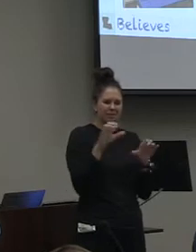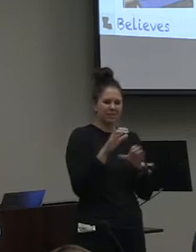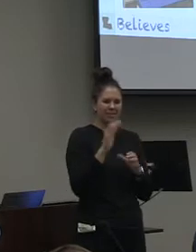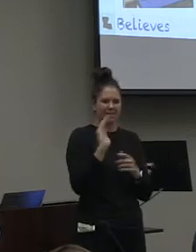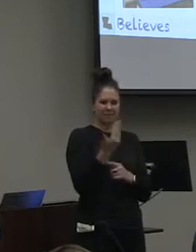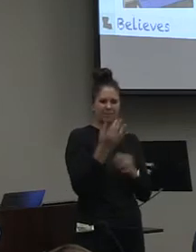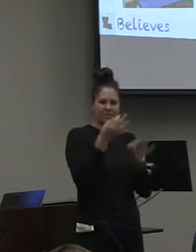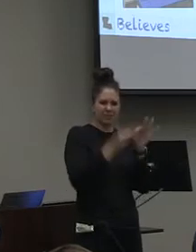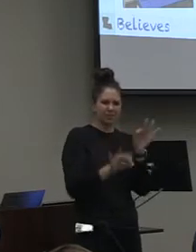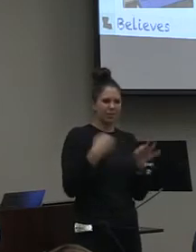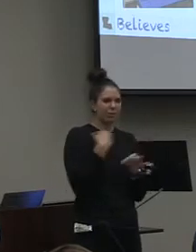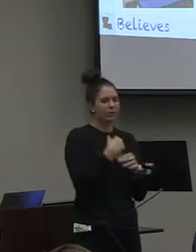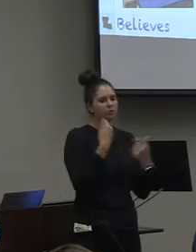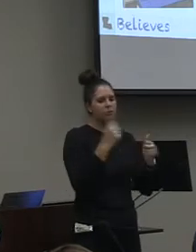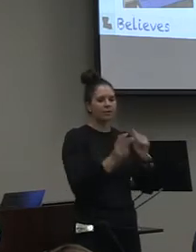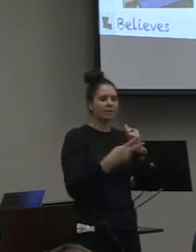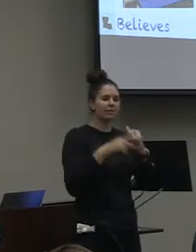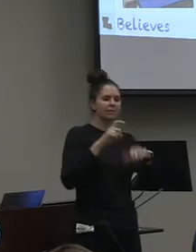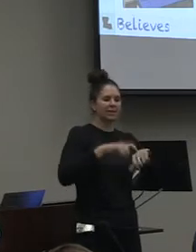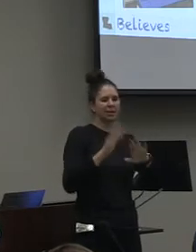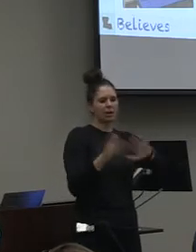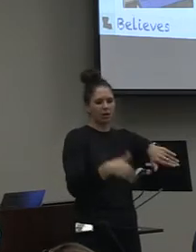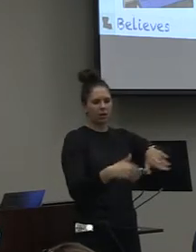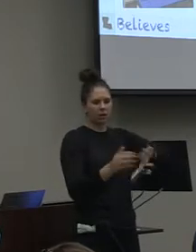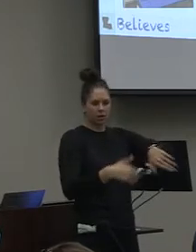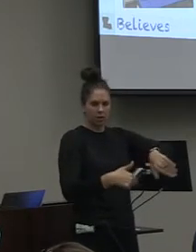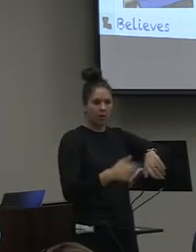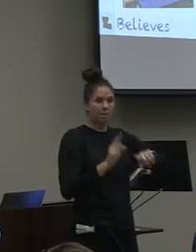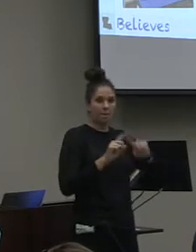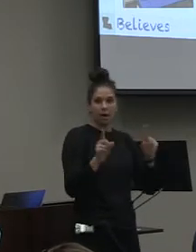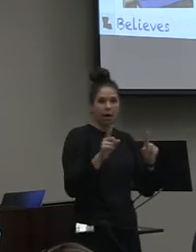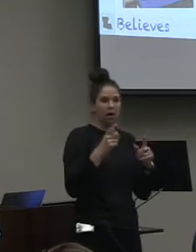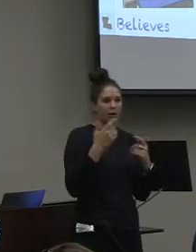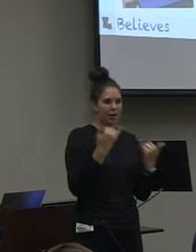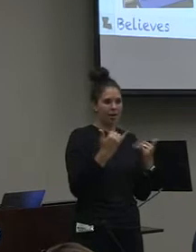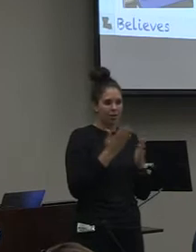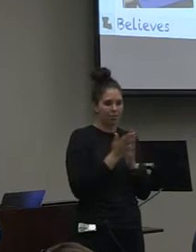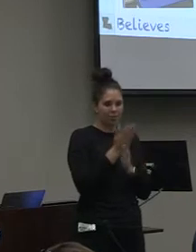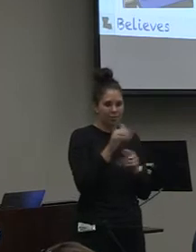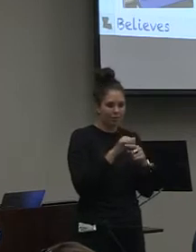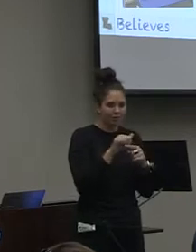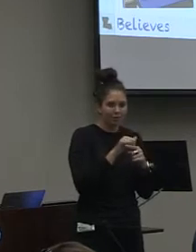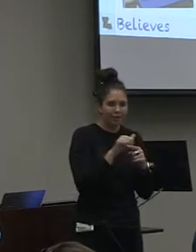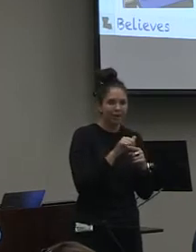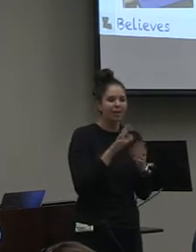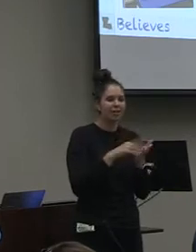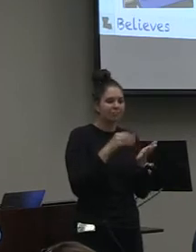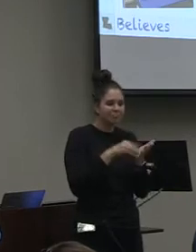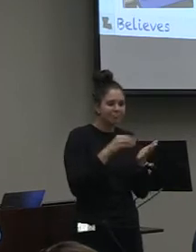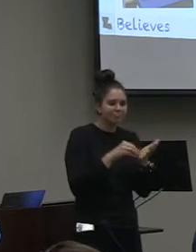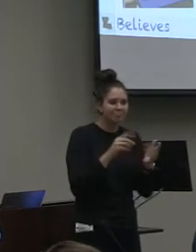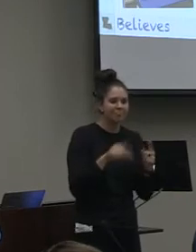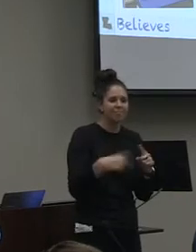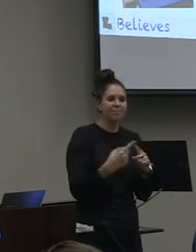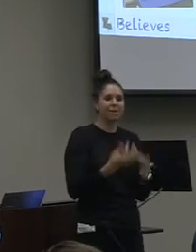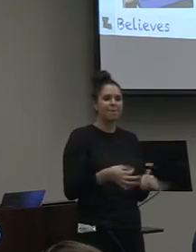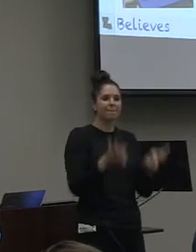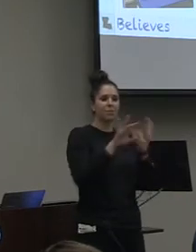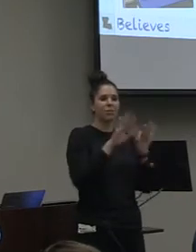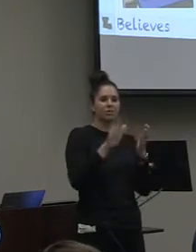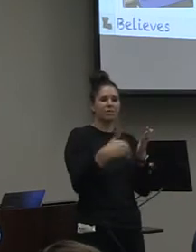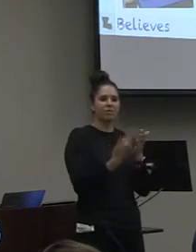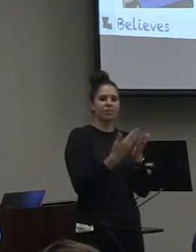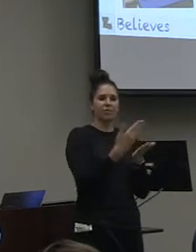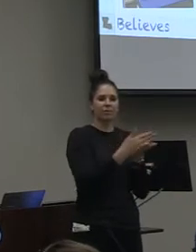and when trying to save time, they skip over those. But as they've been going through the trainings, they've been learning about the importance of all the